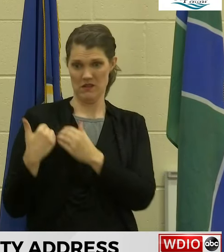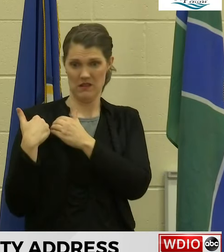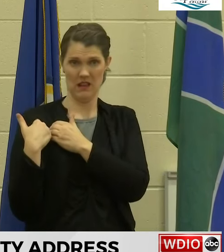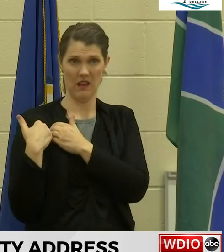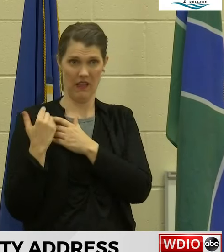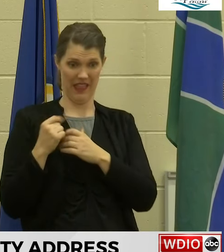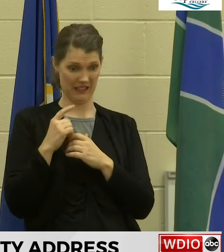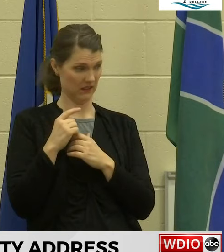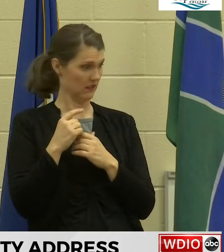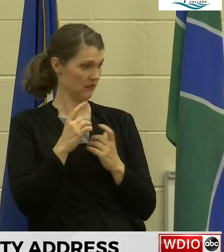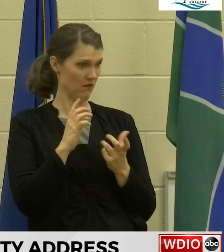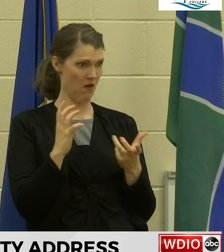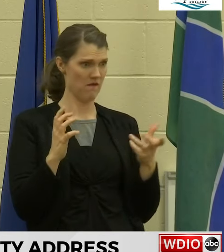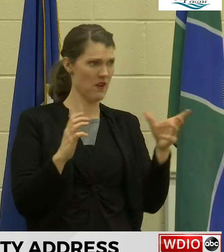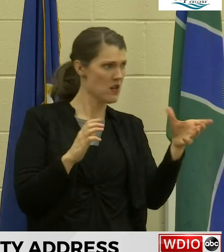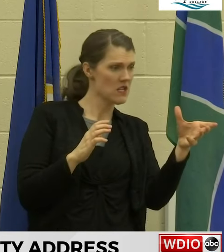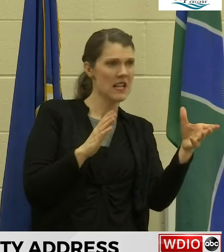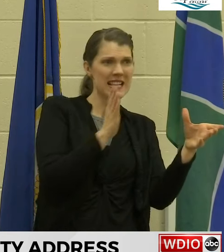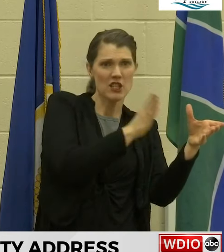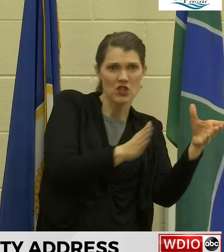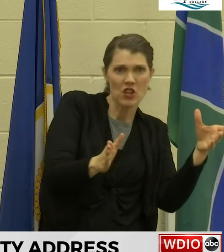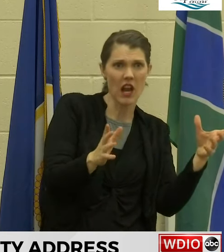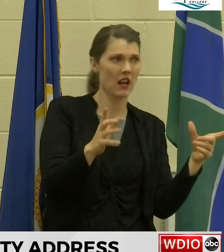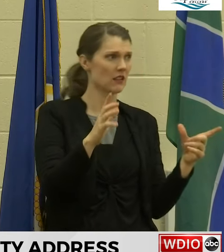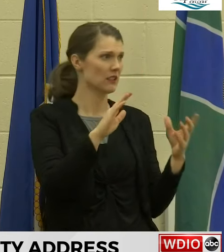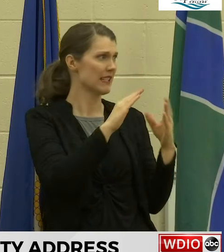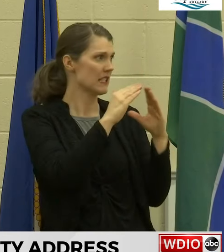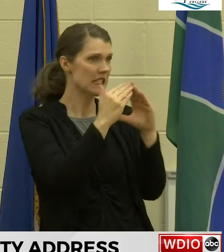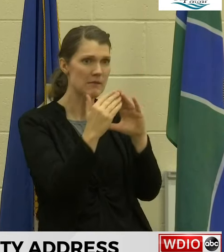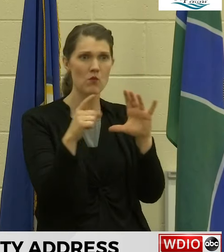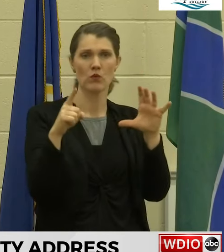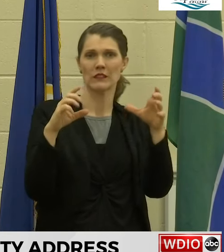those partnerships and strategies for energy